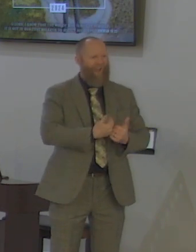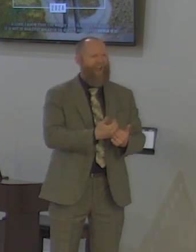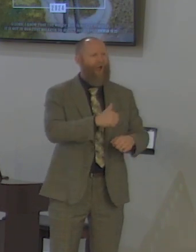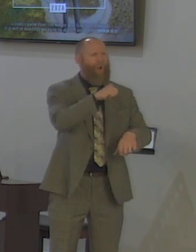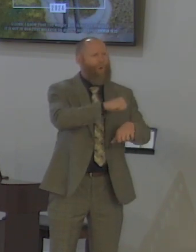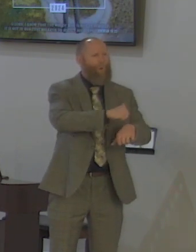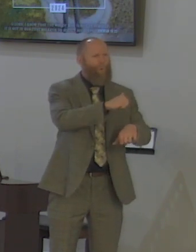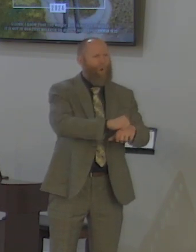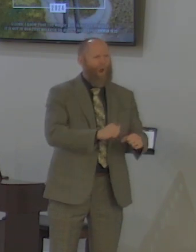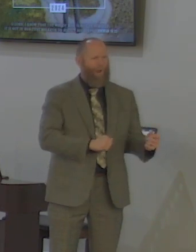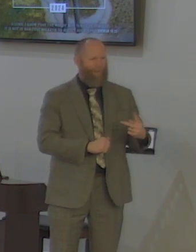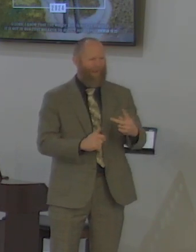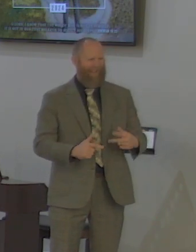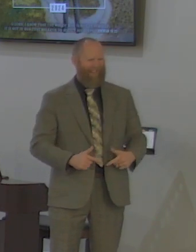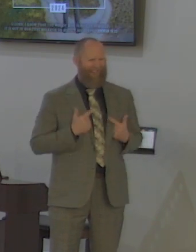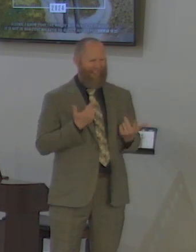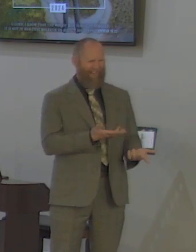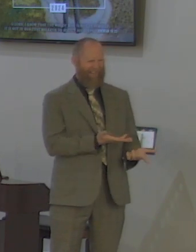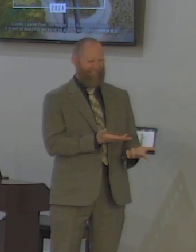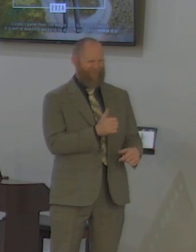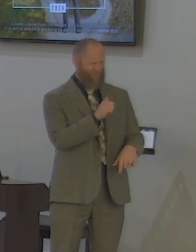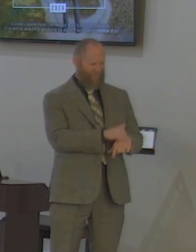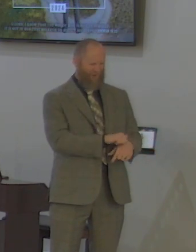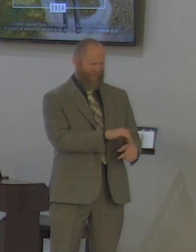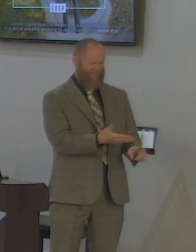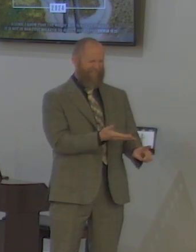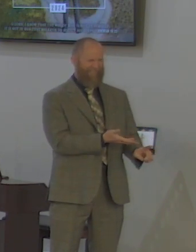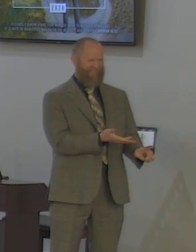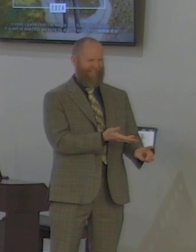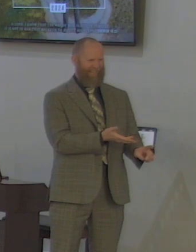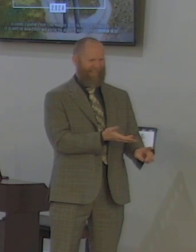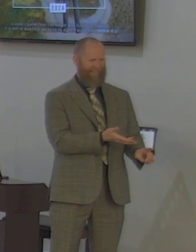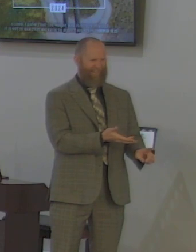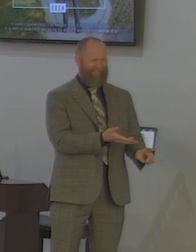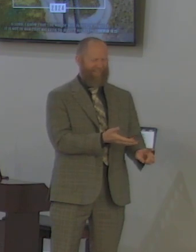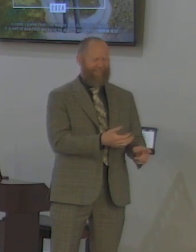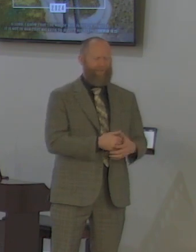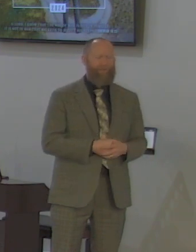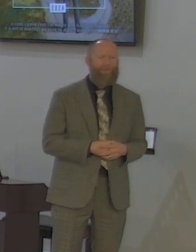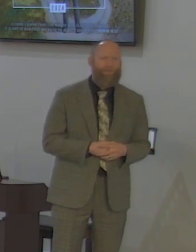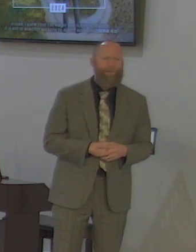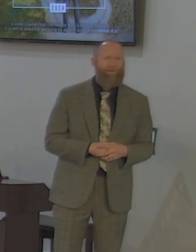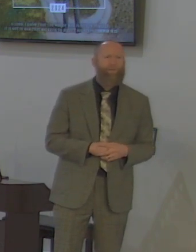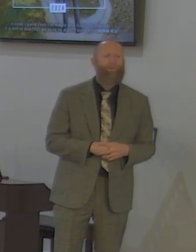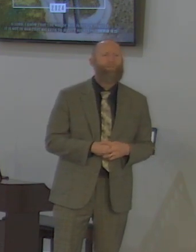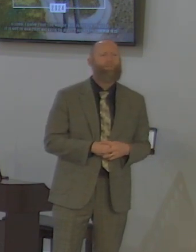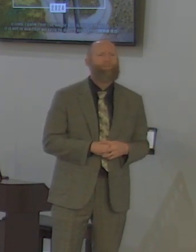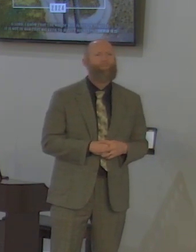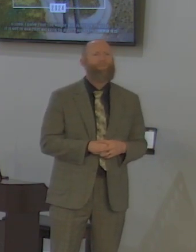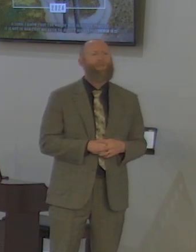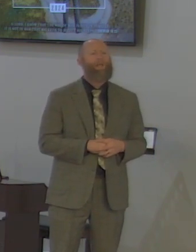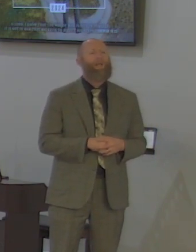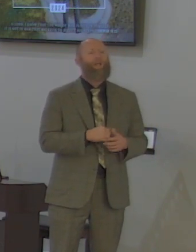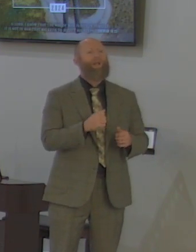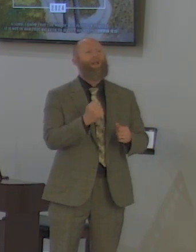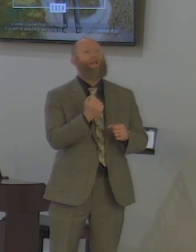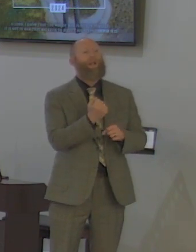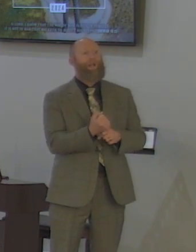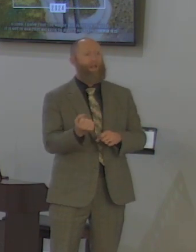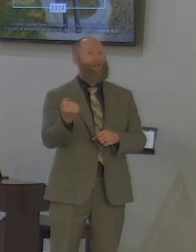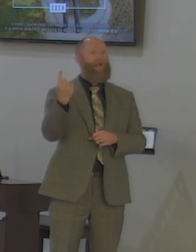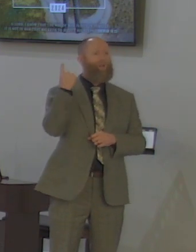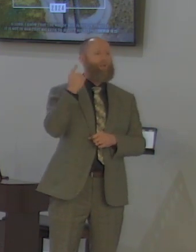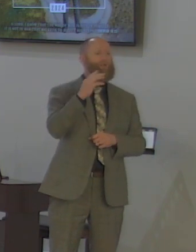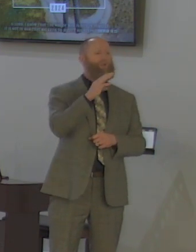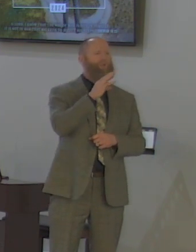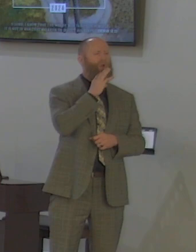back to life? Now, we did talk about this next part last year, I think. And we talked about what a living stone